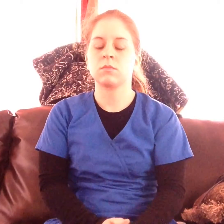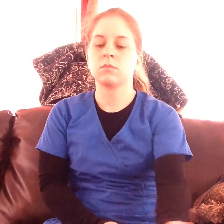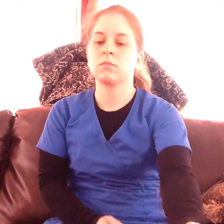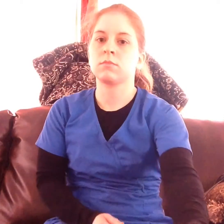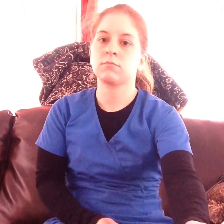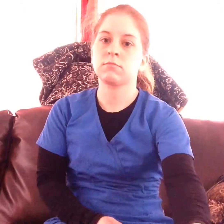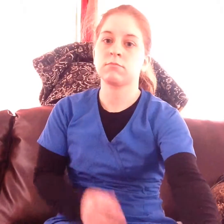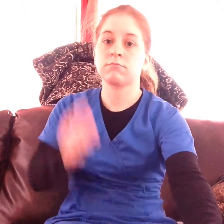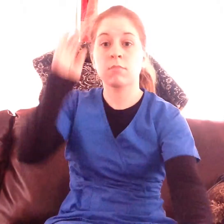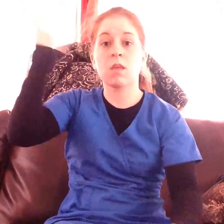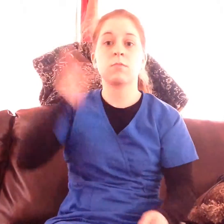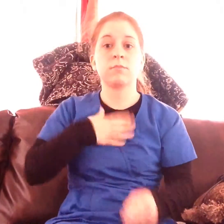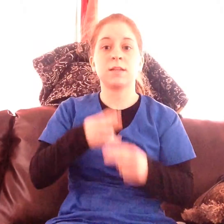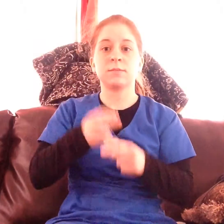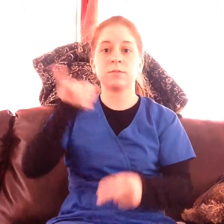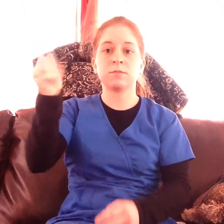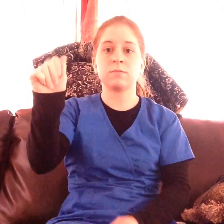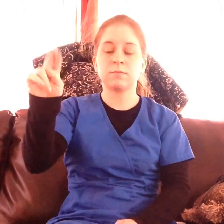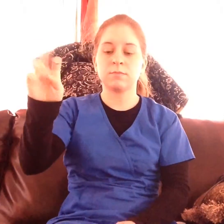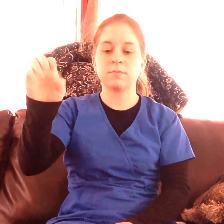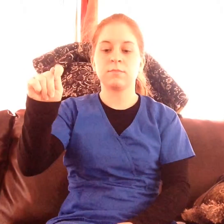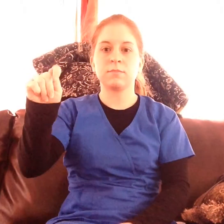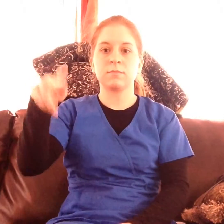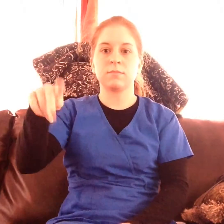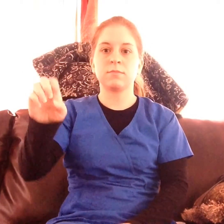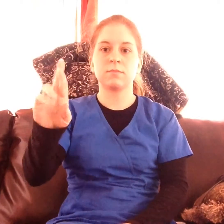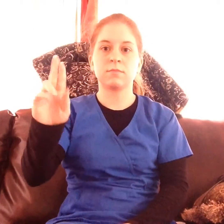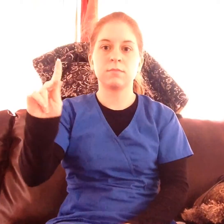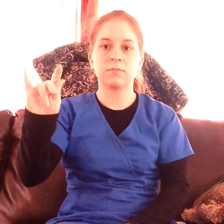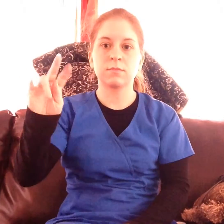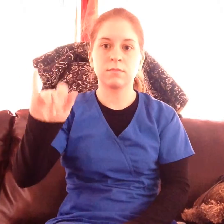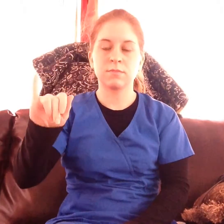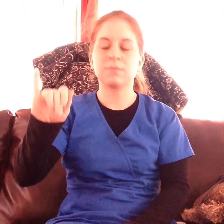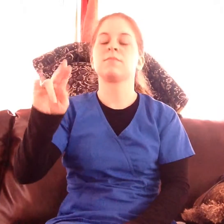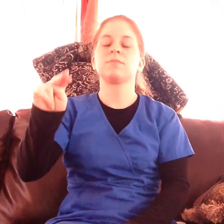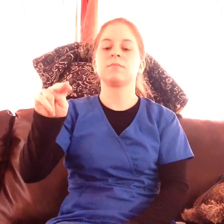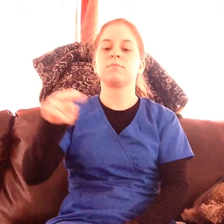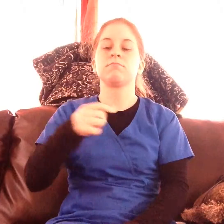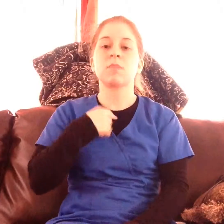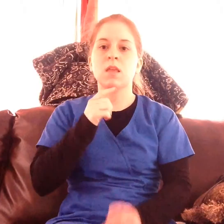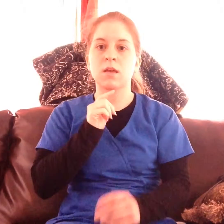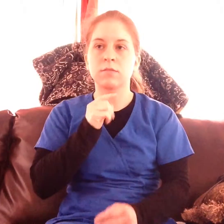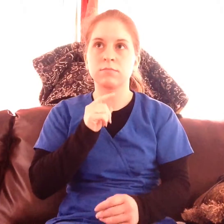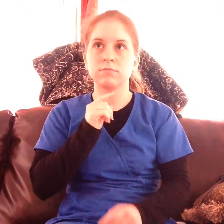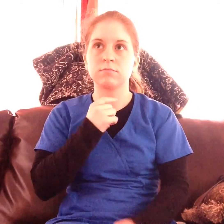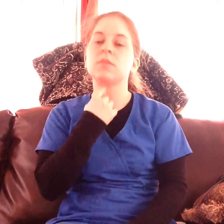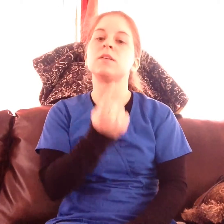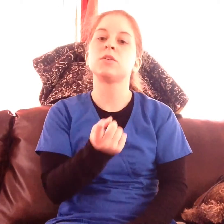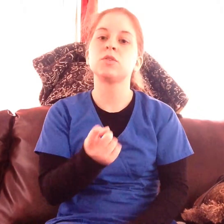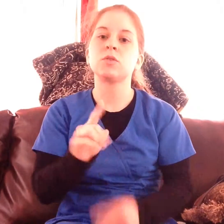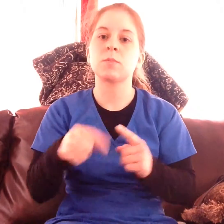Hi, my name is Janet Firkin and I'm going to tell you about my hobby, which is antique collecting.